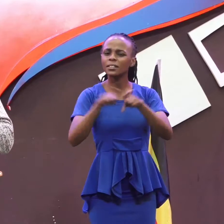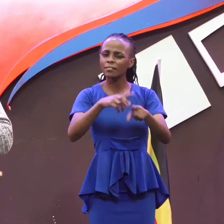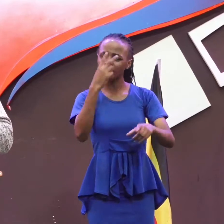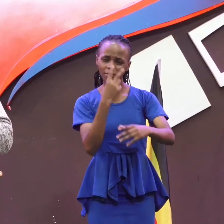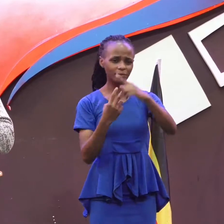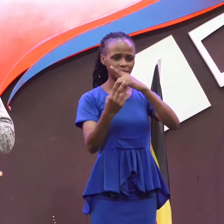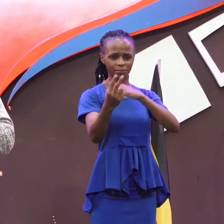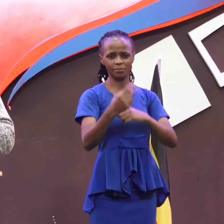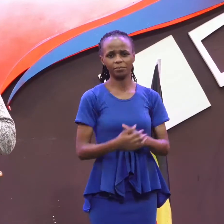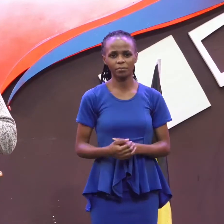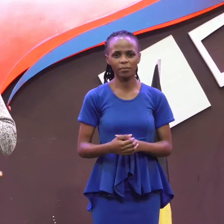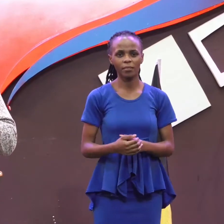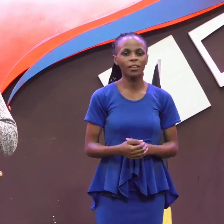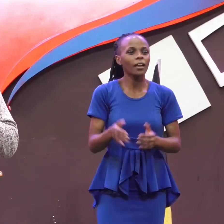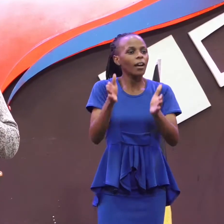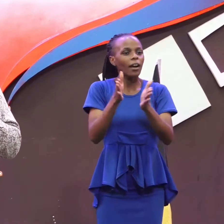same vision.